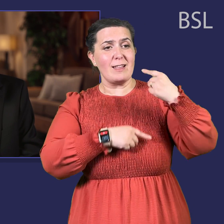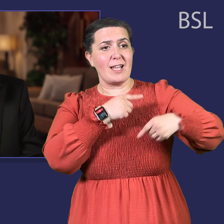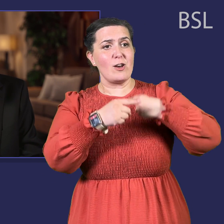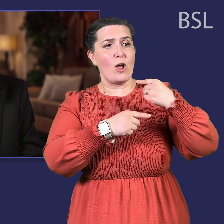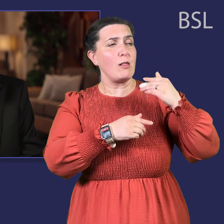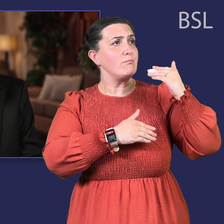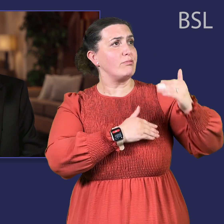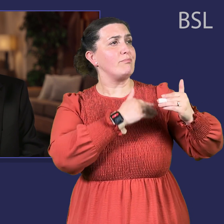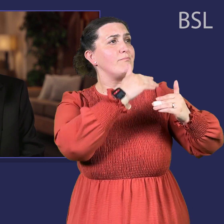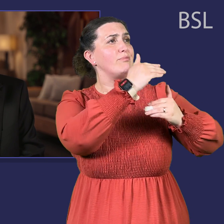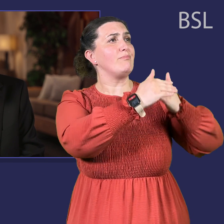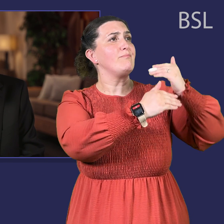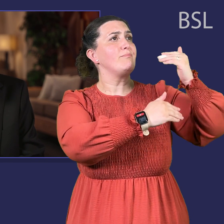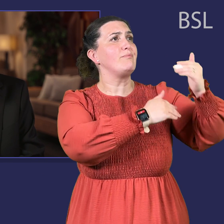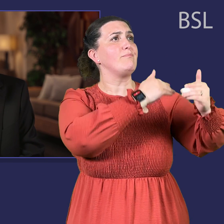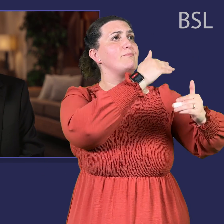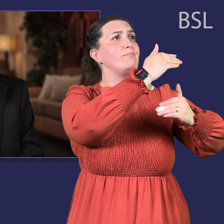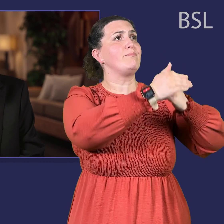eternal progression.